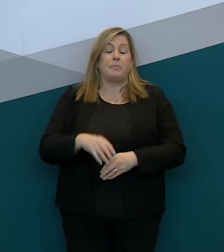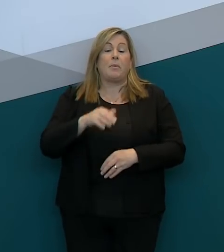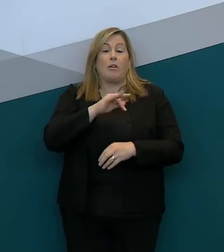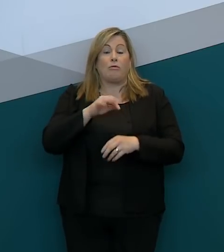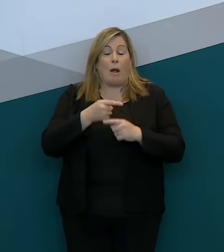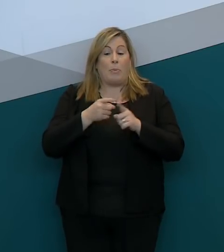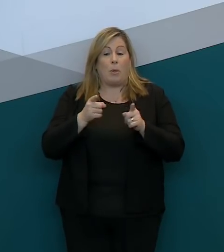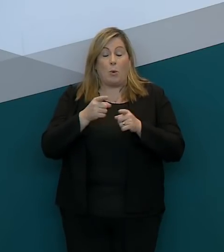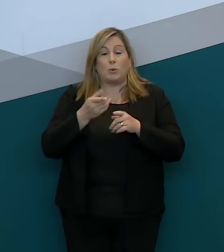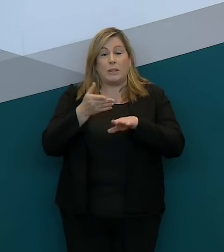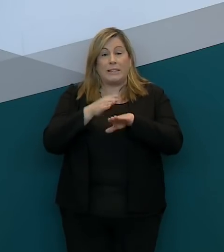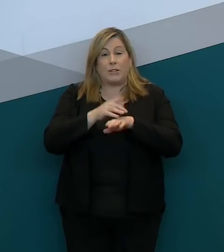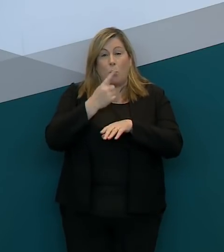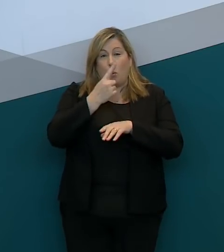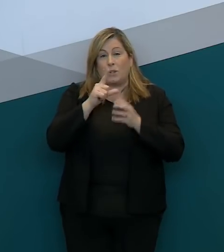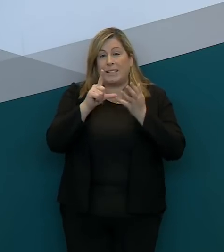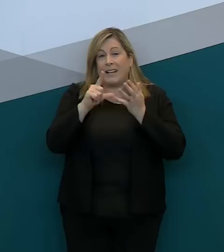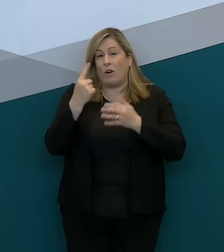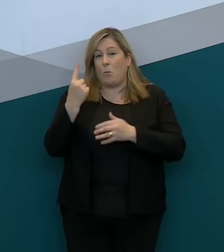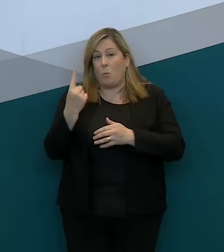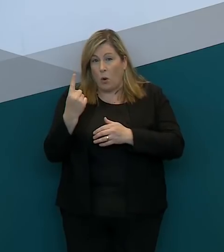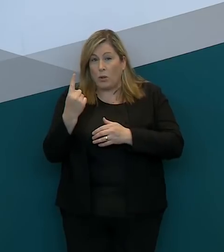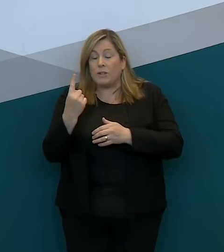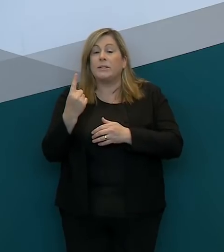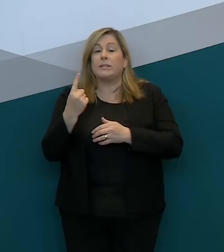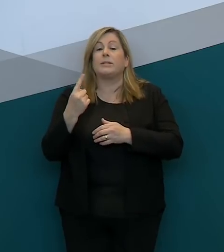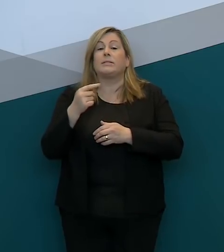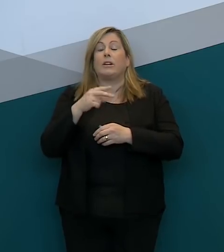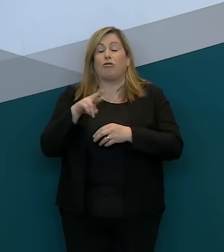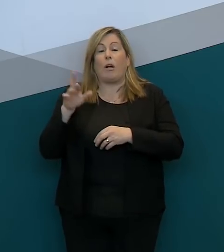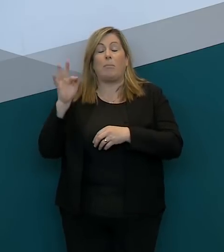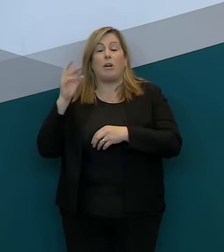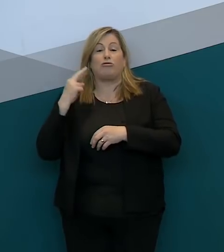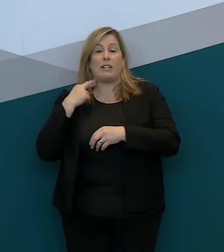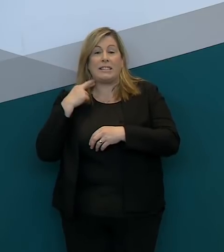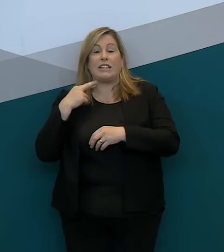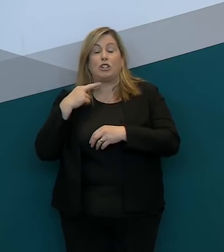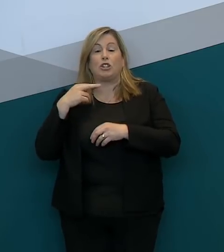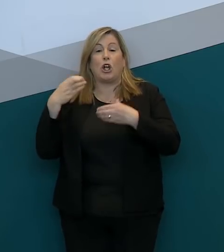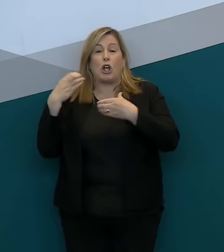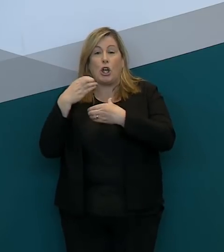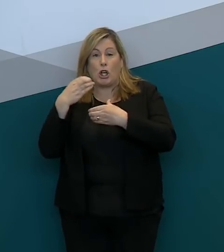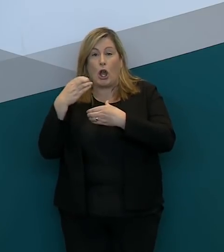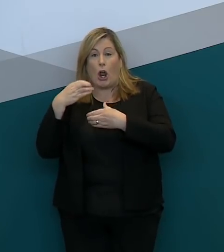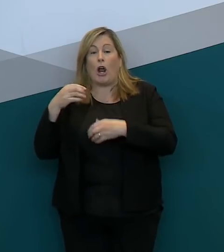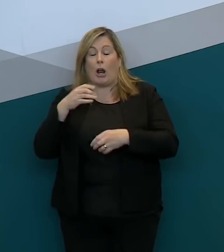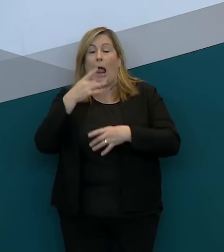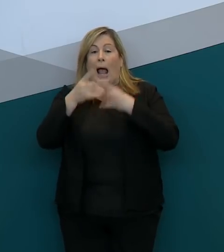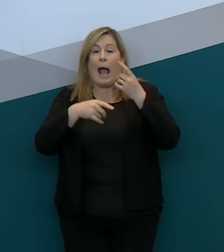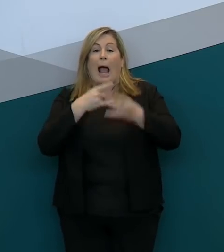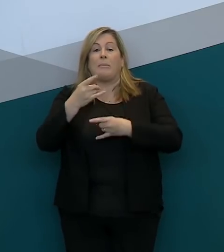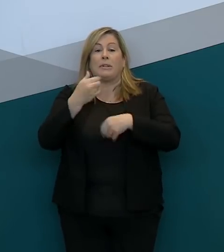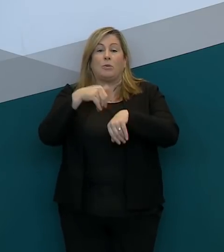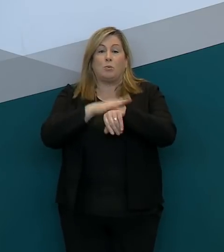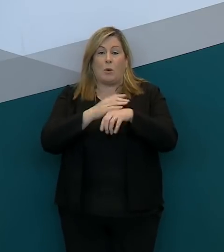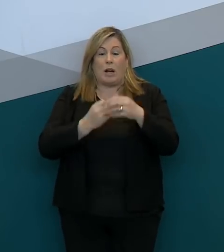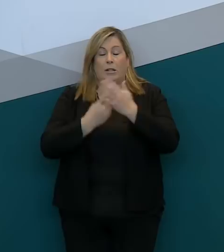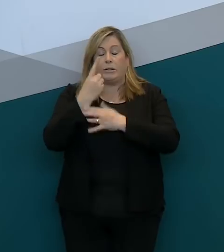deaths, 171 of those in respect of residential care facilities occurred in a hospital environment. That's 18.2%.